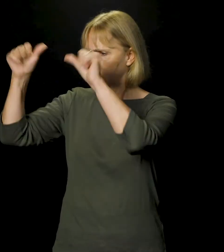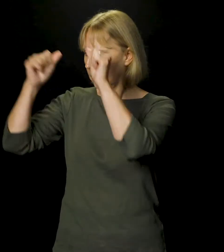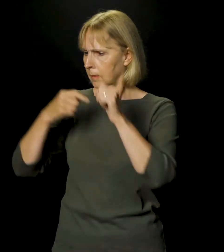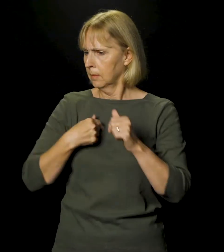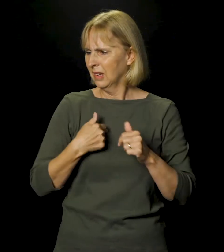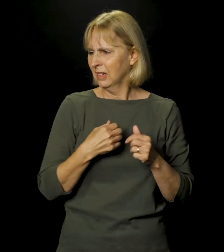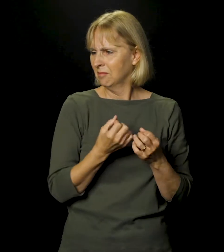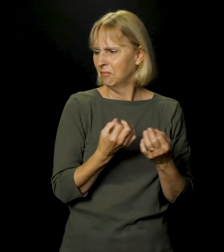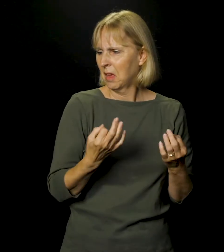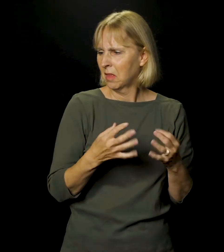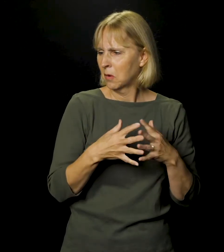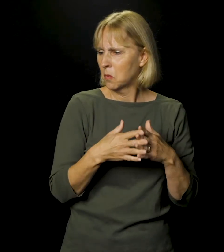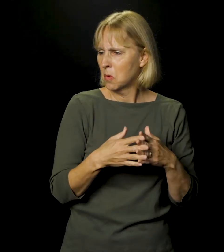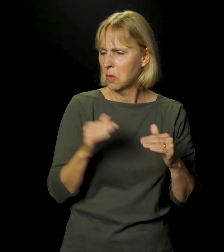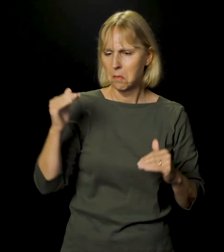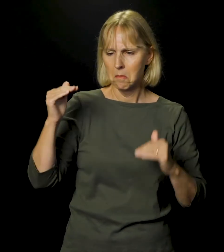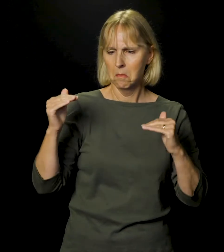maybe online.